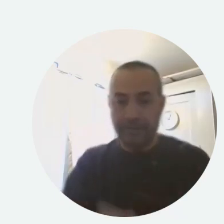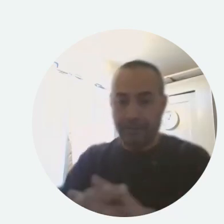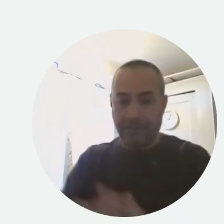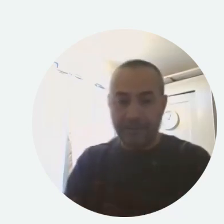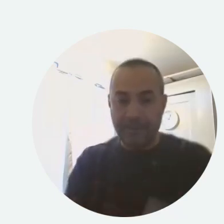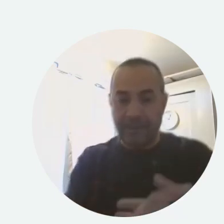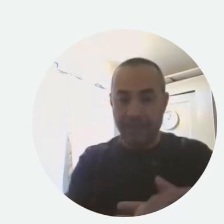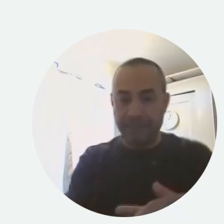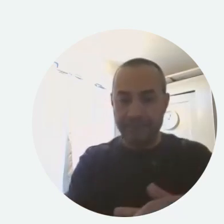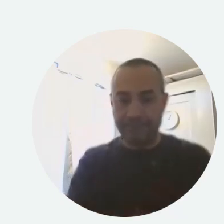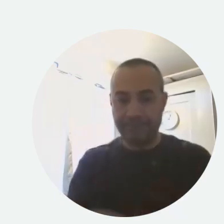baby,